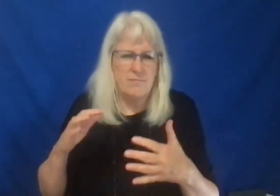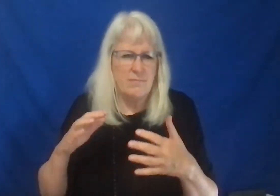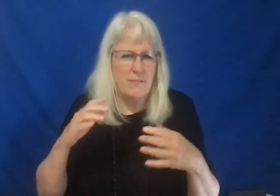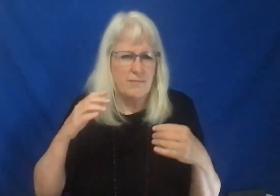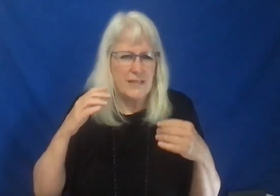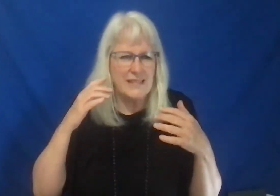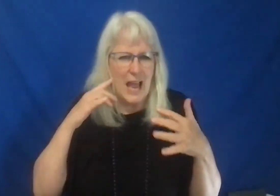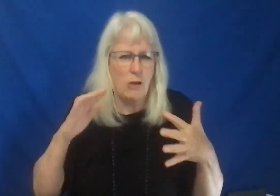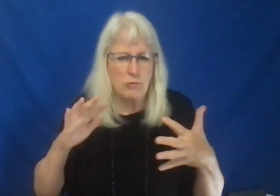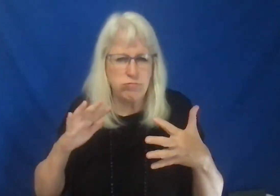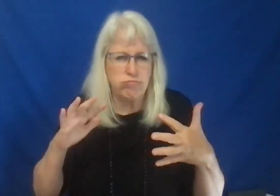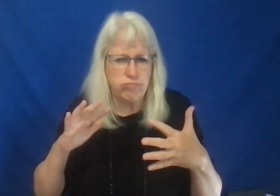plays a game.